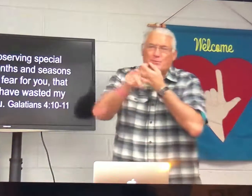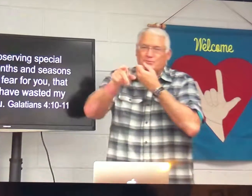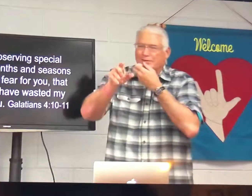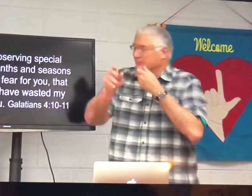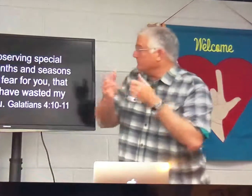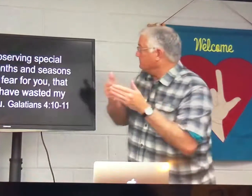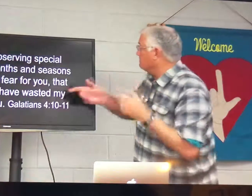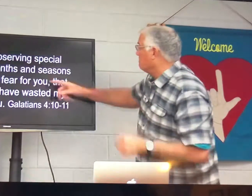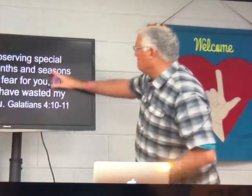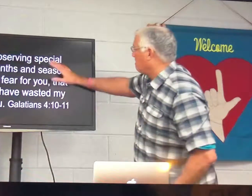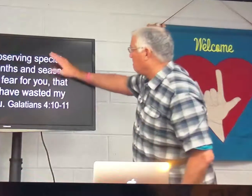I want